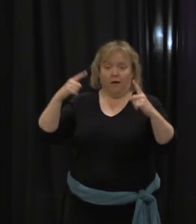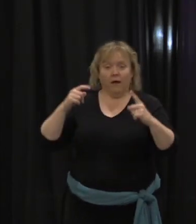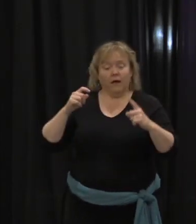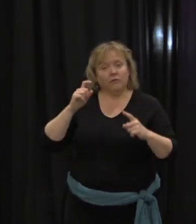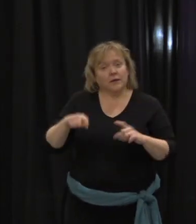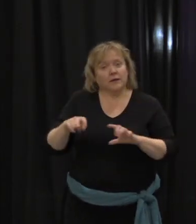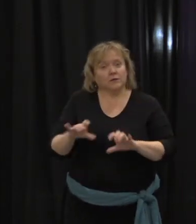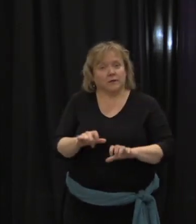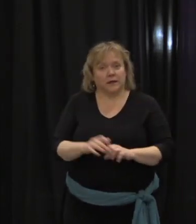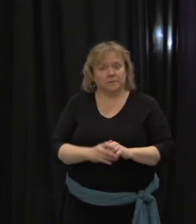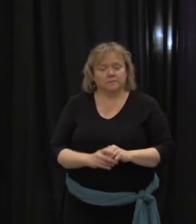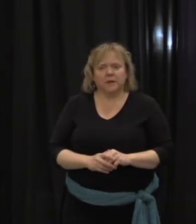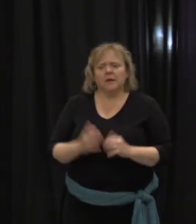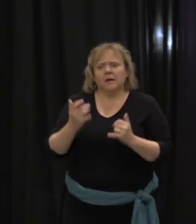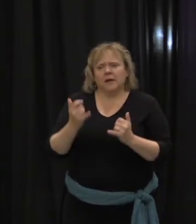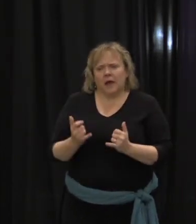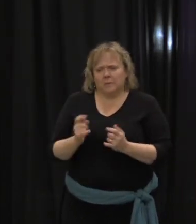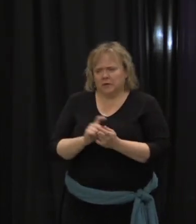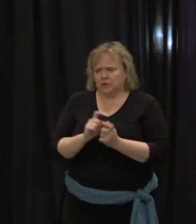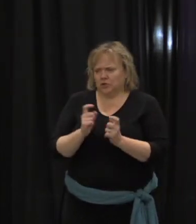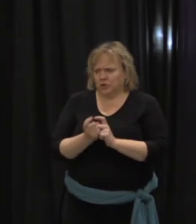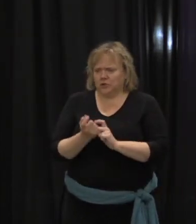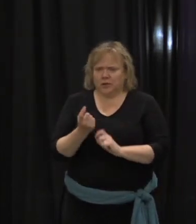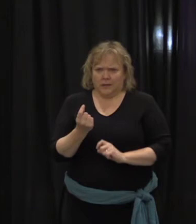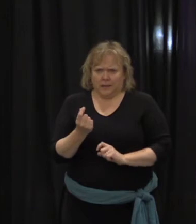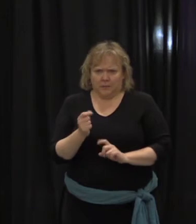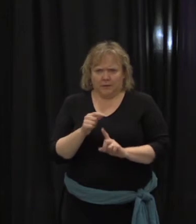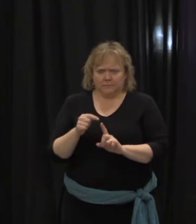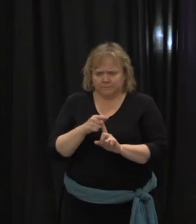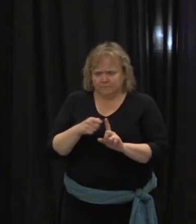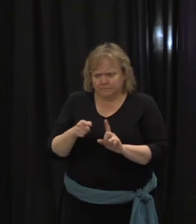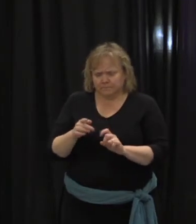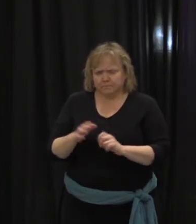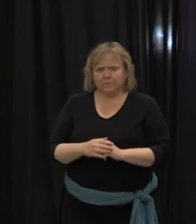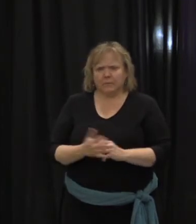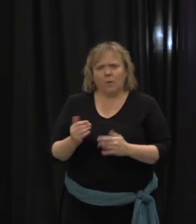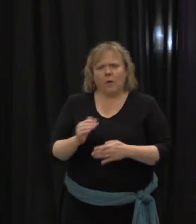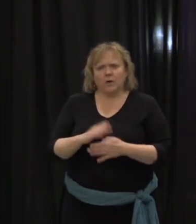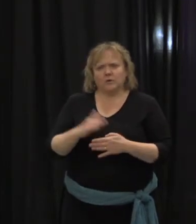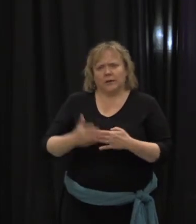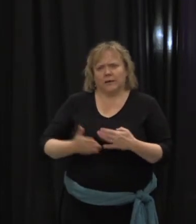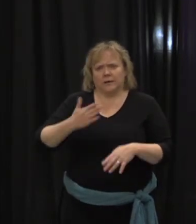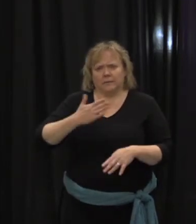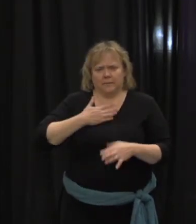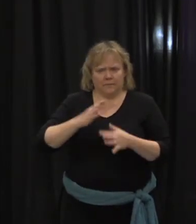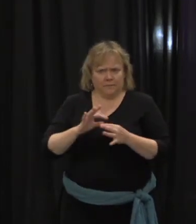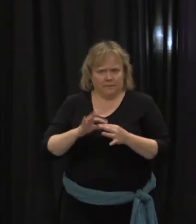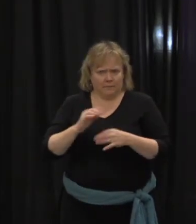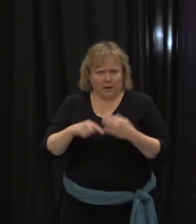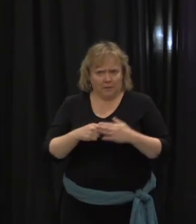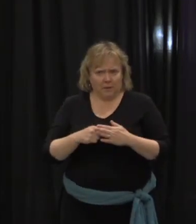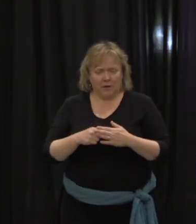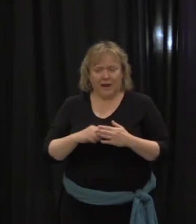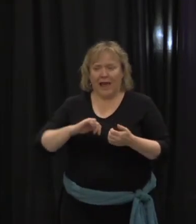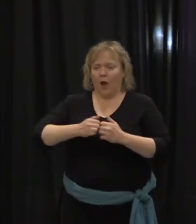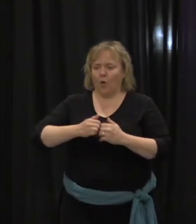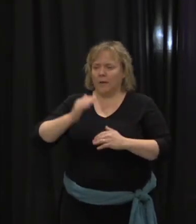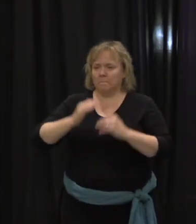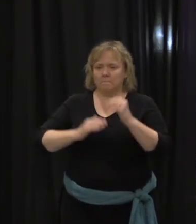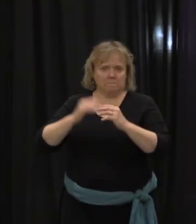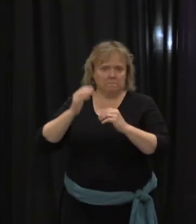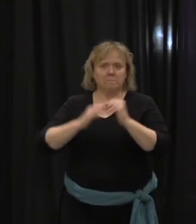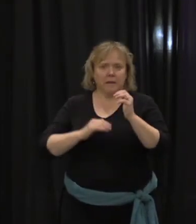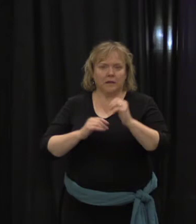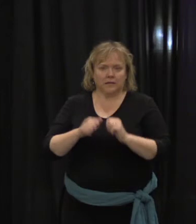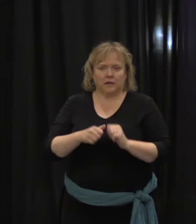I want to shift gears for a second, and I want to end this by talking about building alternatives. And that is building alternatives to